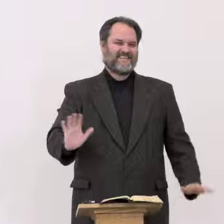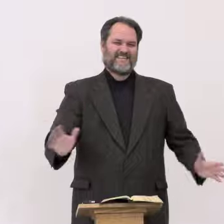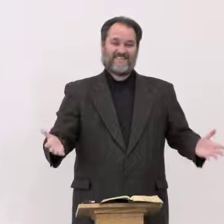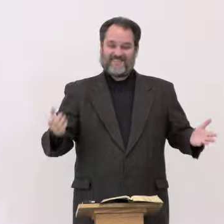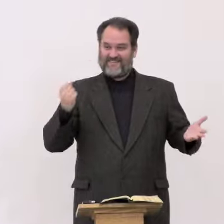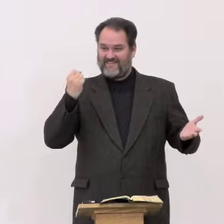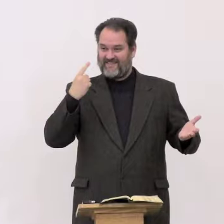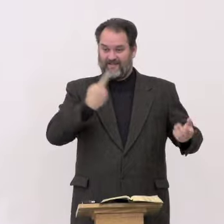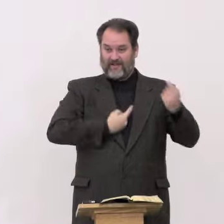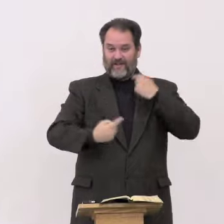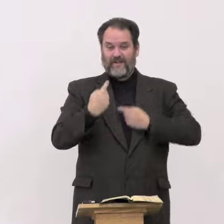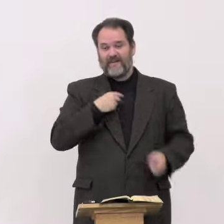everyone.